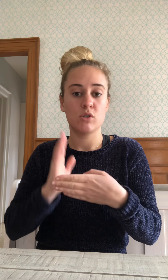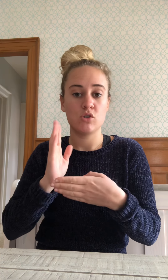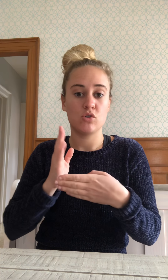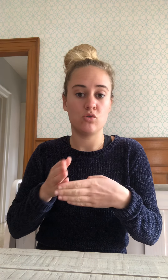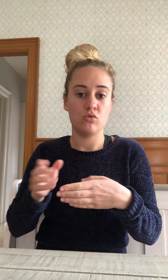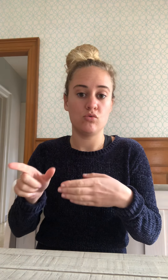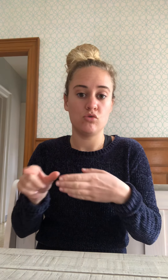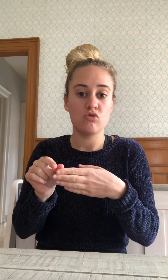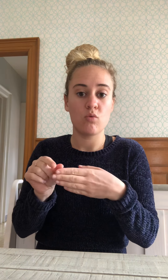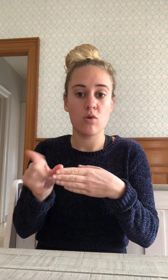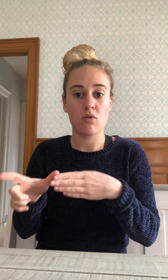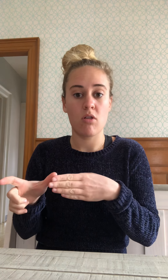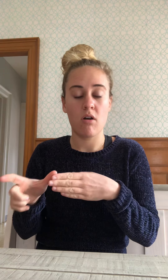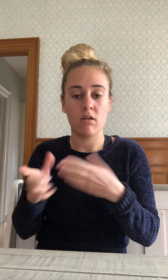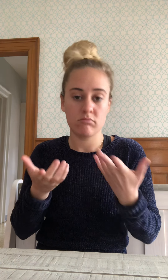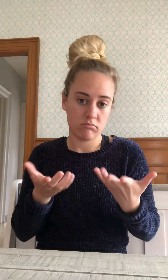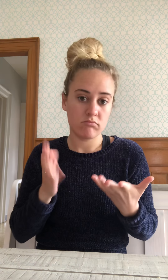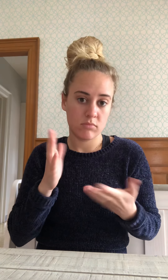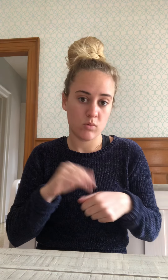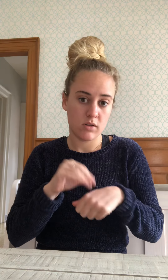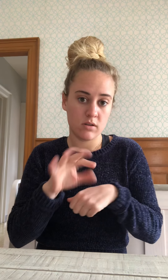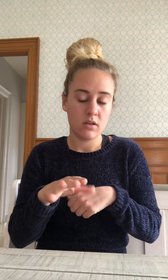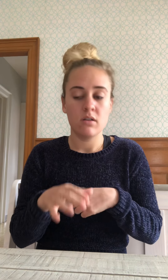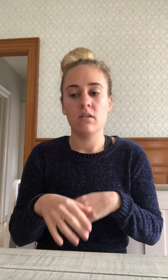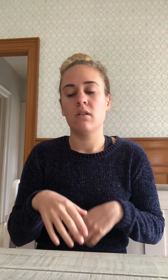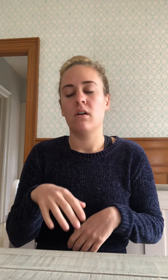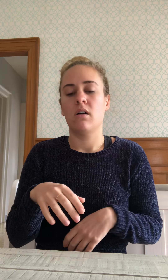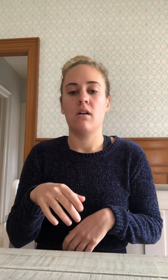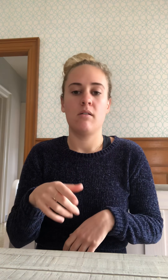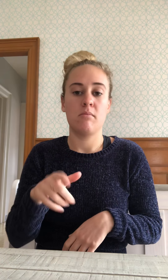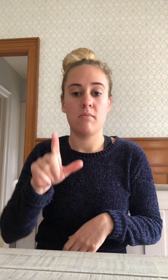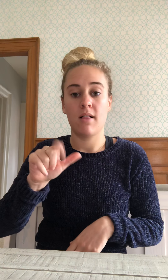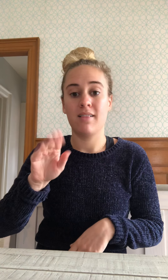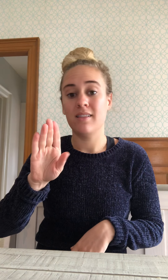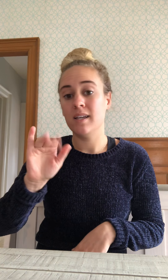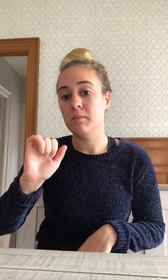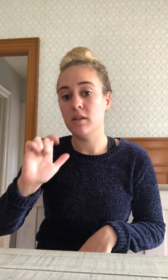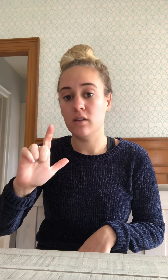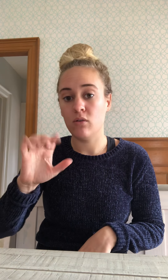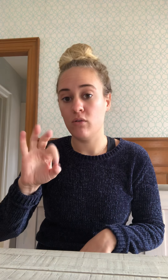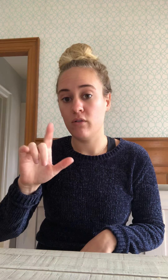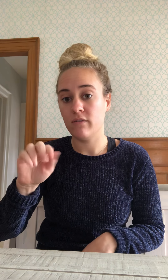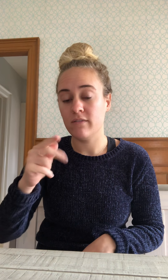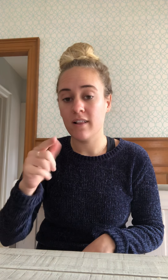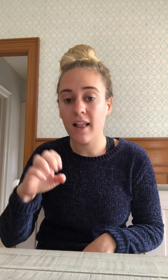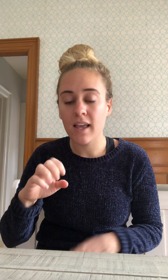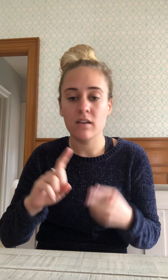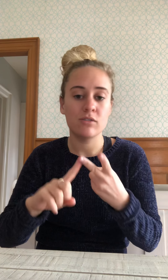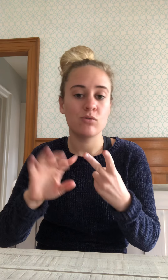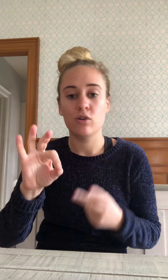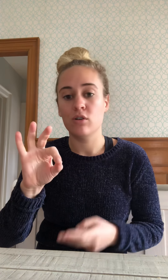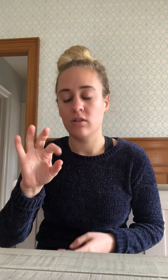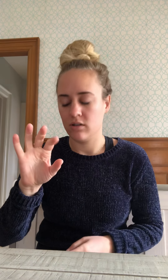make a difference. And then a short labial flange, or excessive notch for the labial frenum. All of those things can cause those retention